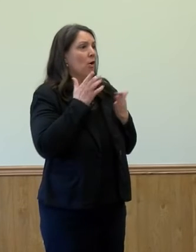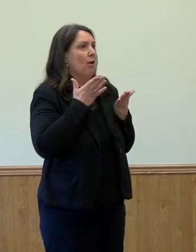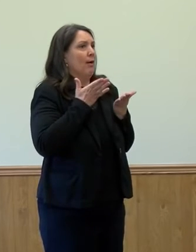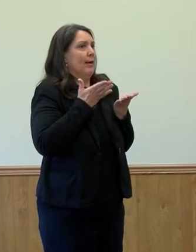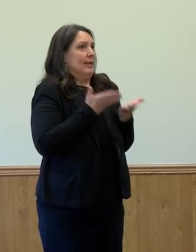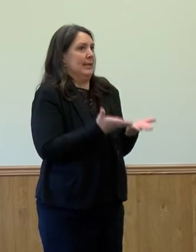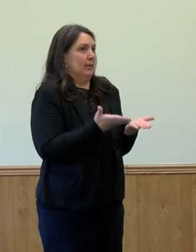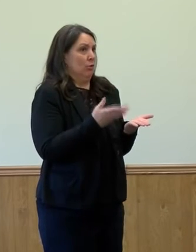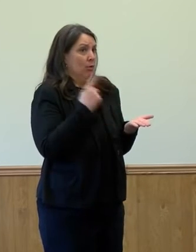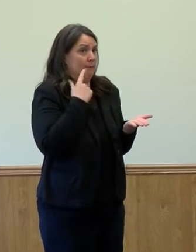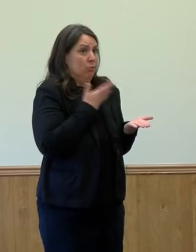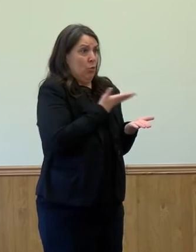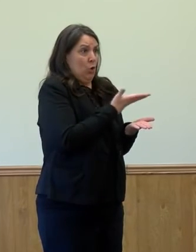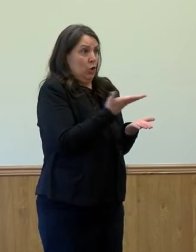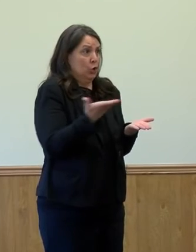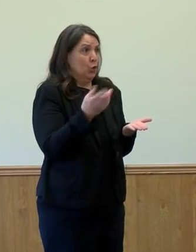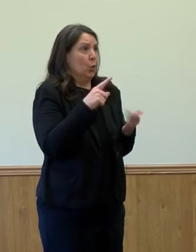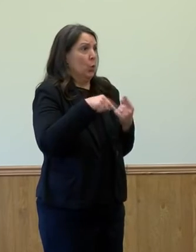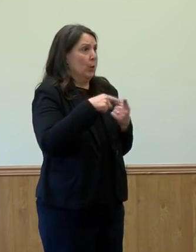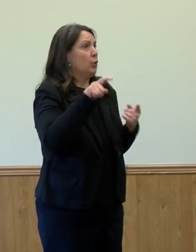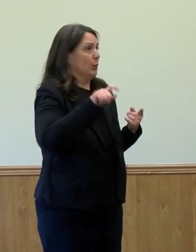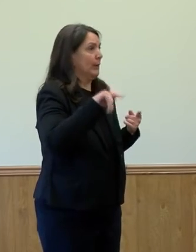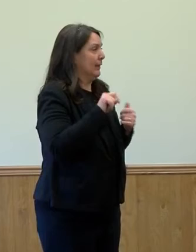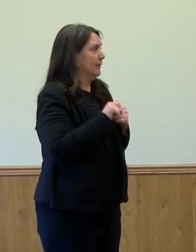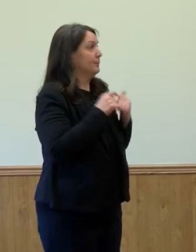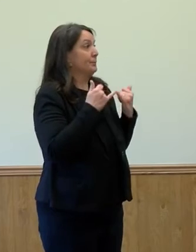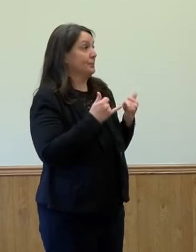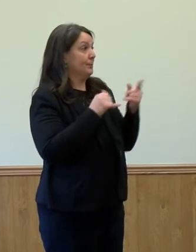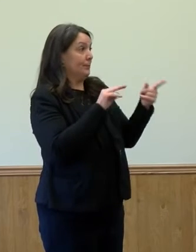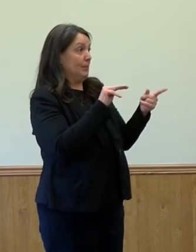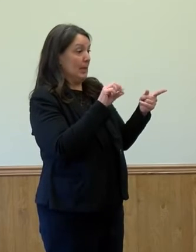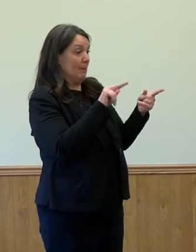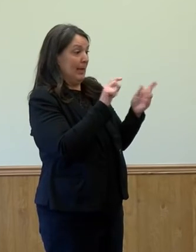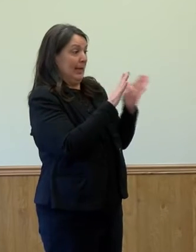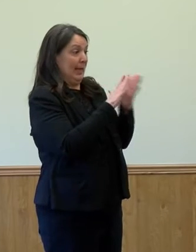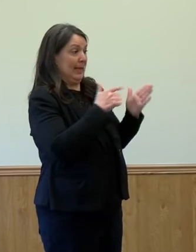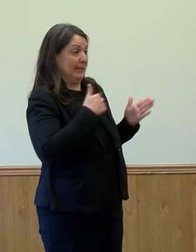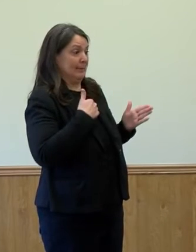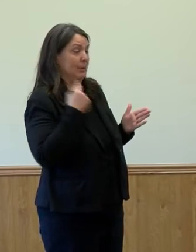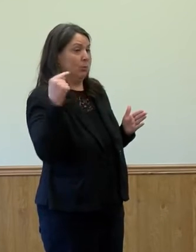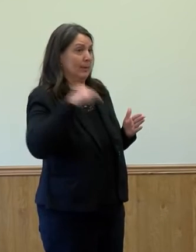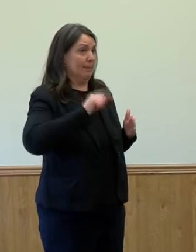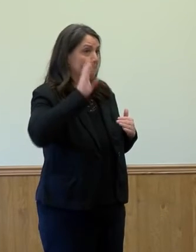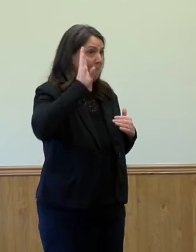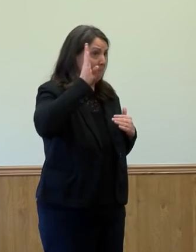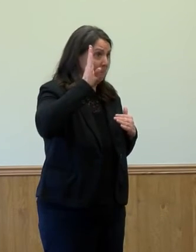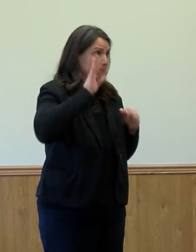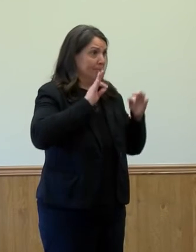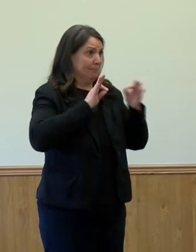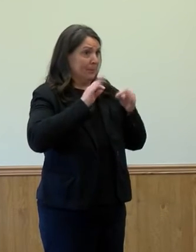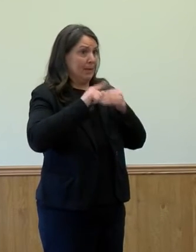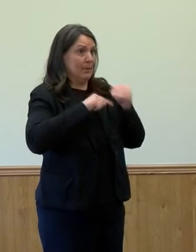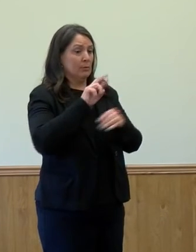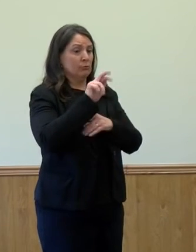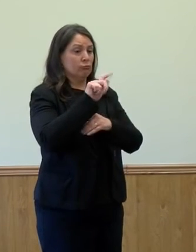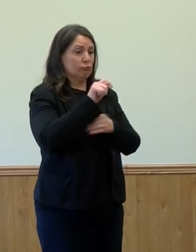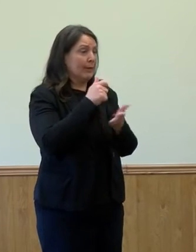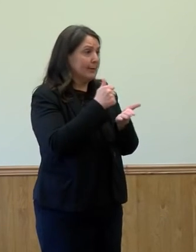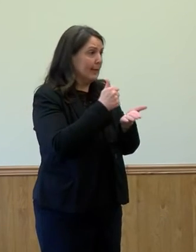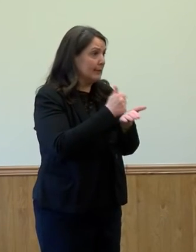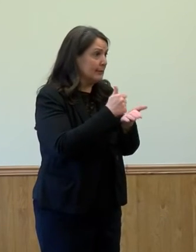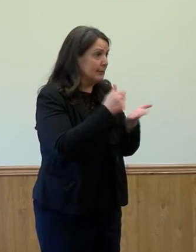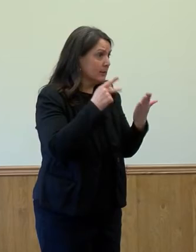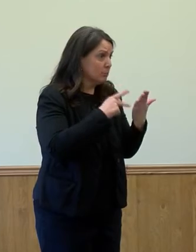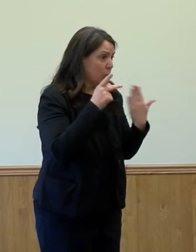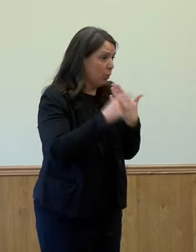to the public when they need them. With that said, Monica asked me to come today to talk about the rental assistance program that